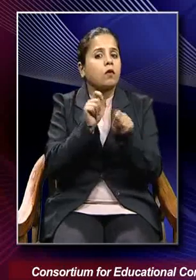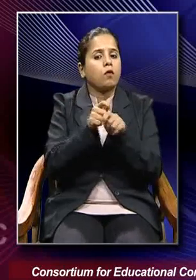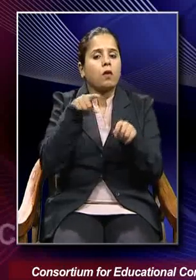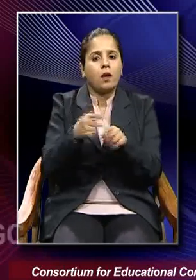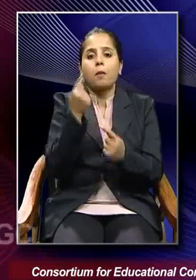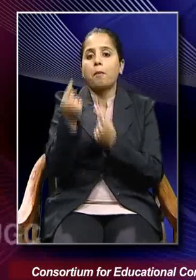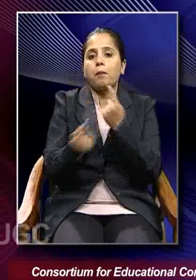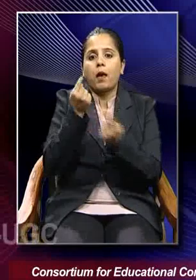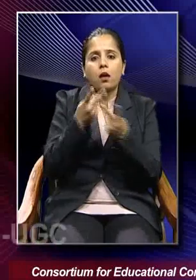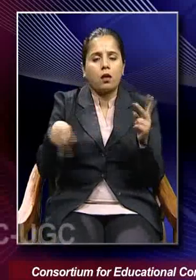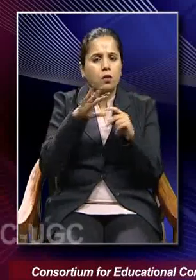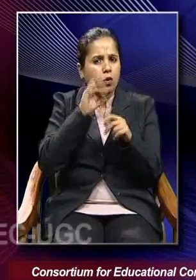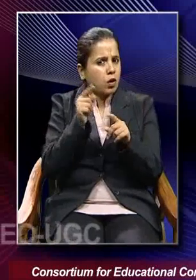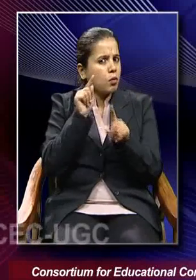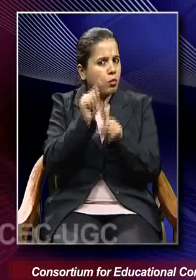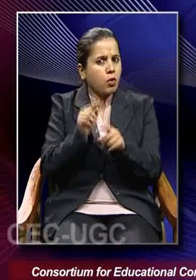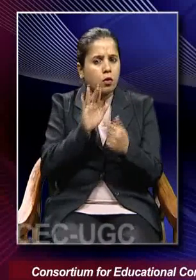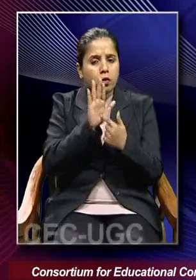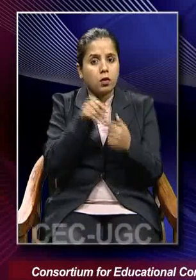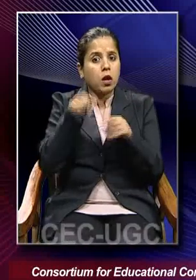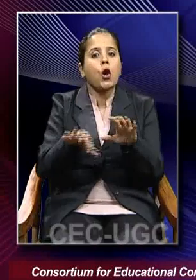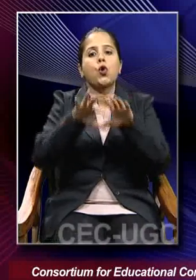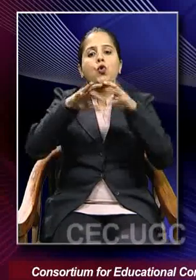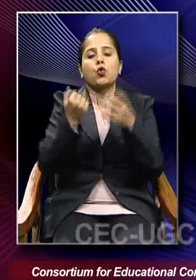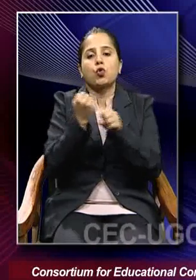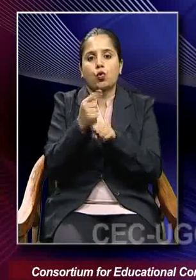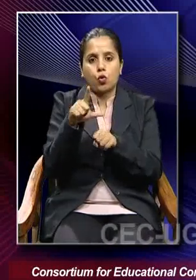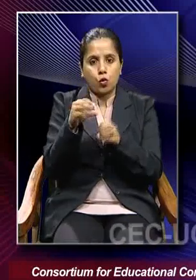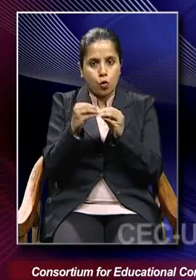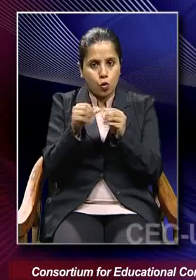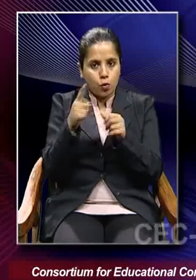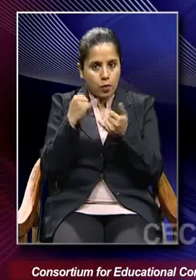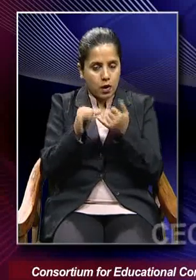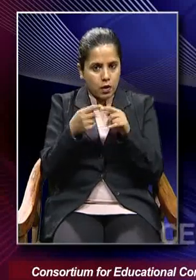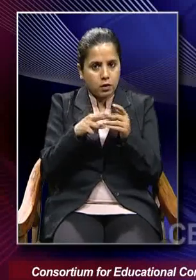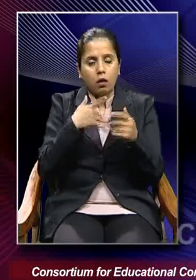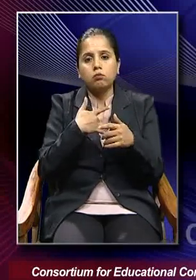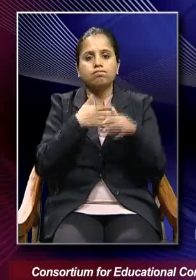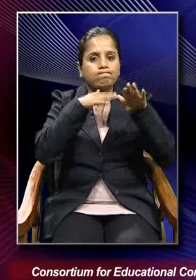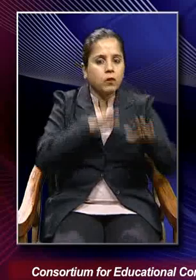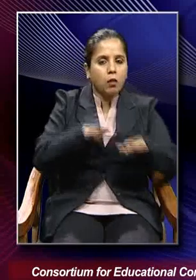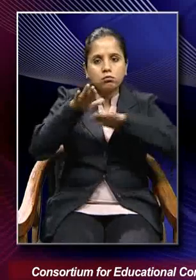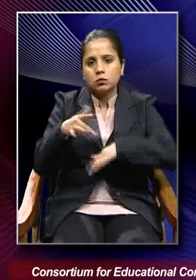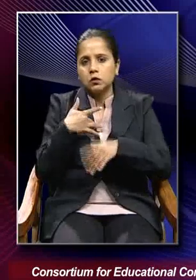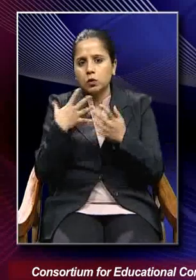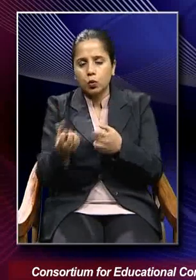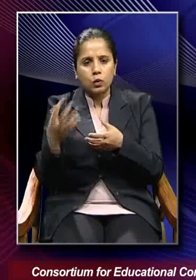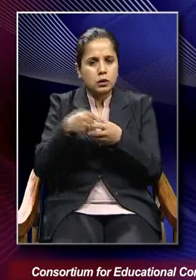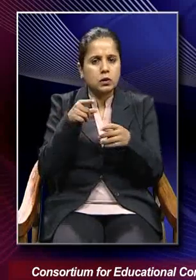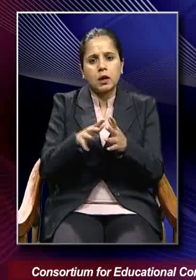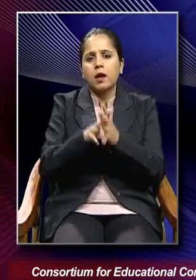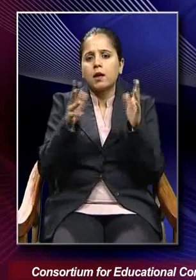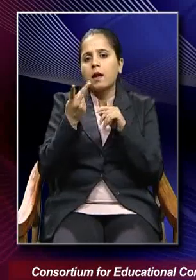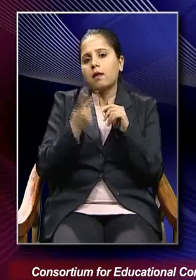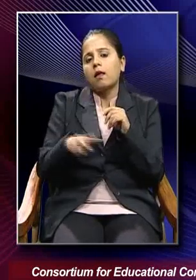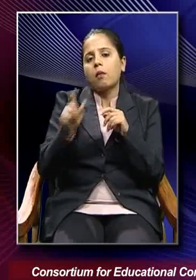Carden, the work also points out that globalization is signifying interdependence and integration. It is a double-edged